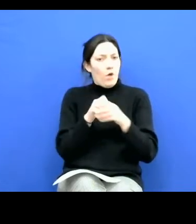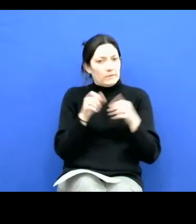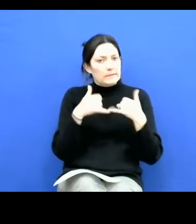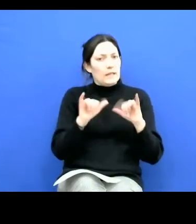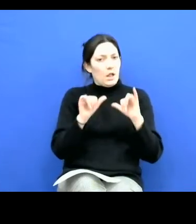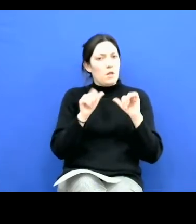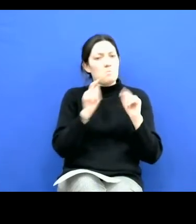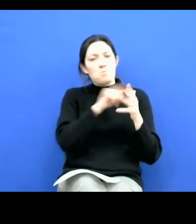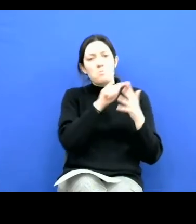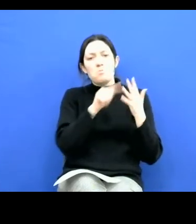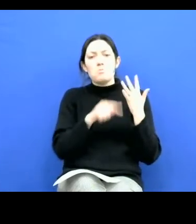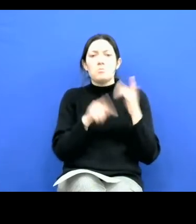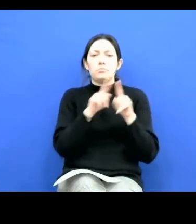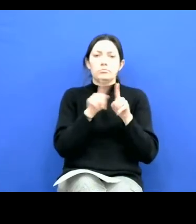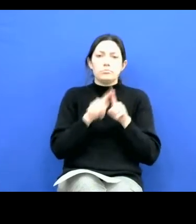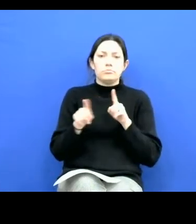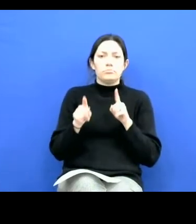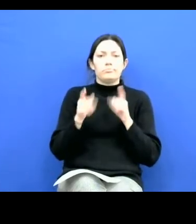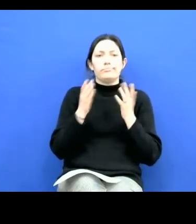of